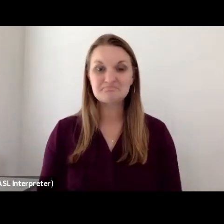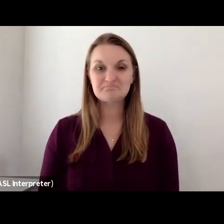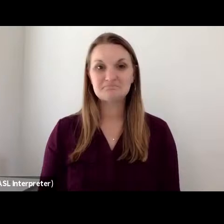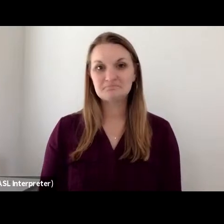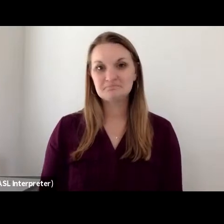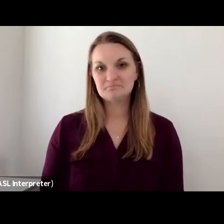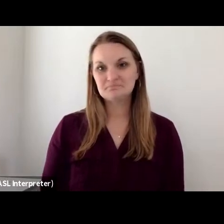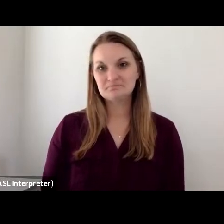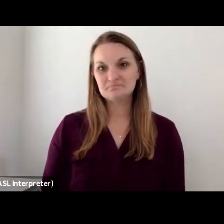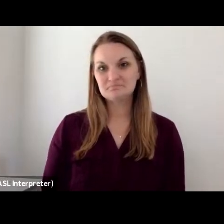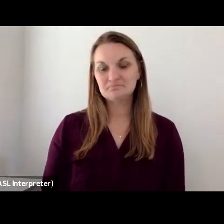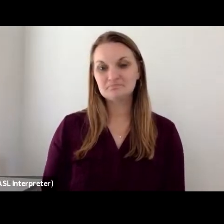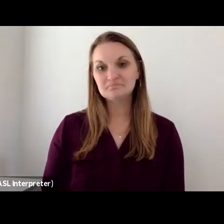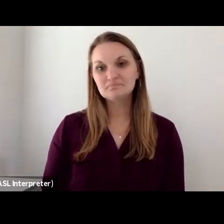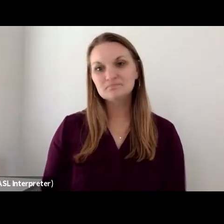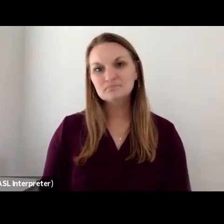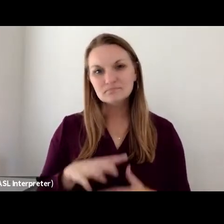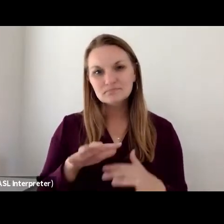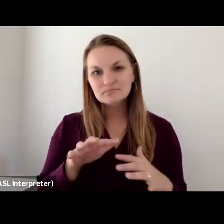I